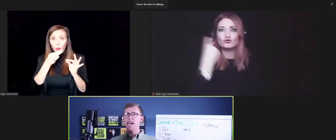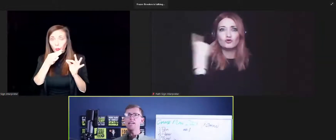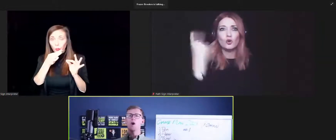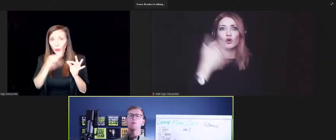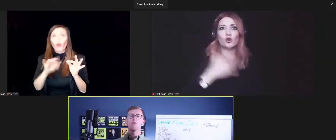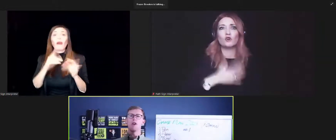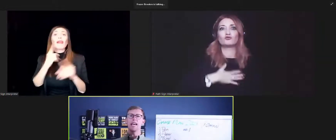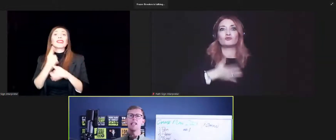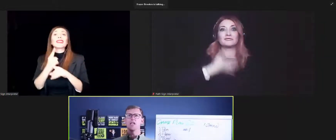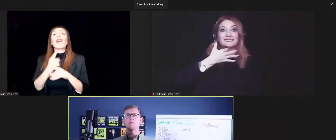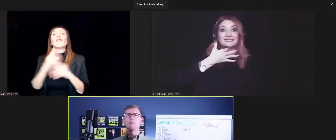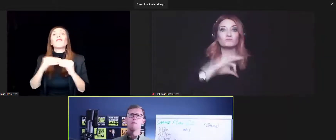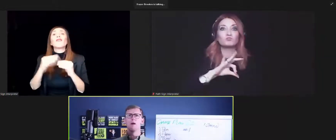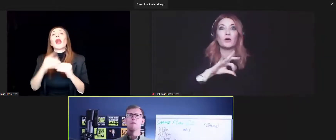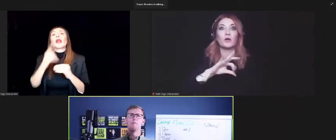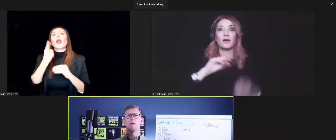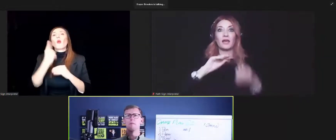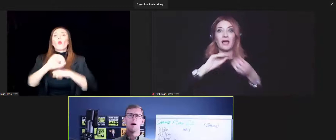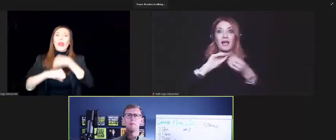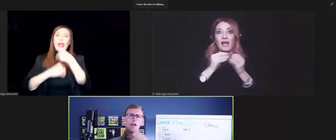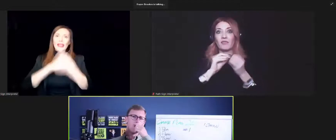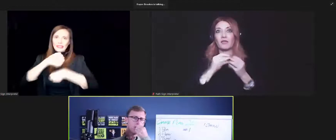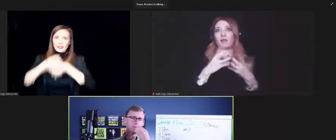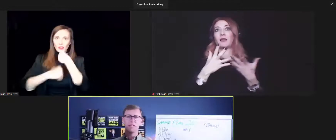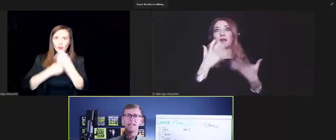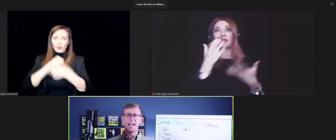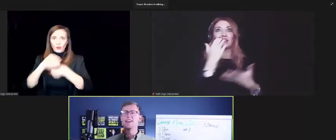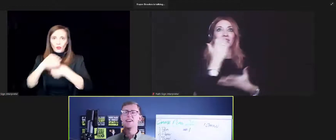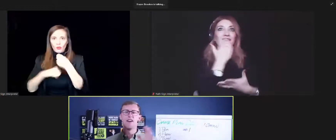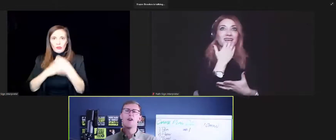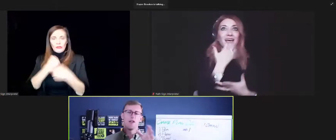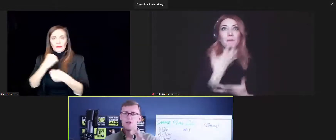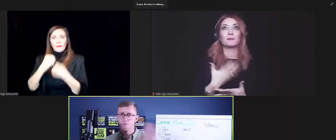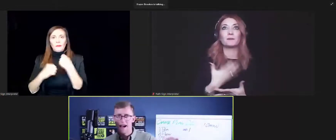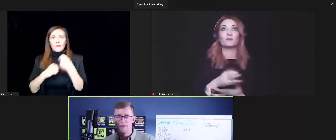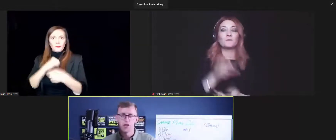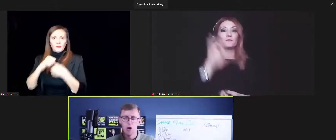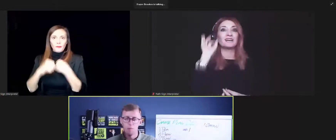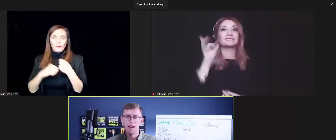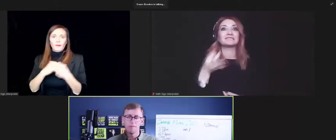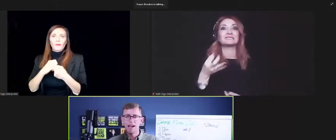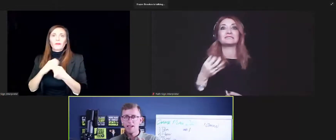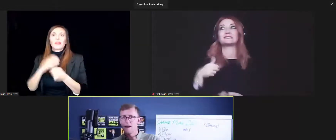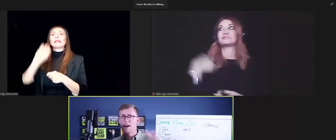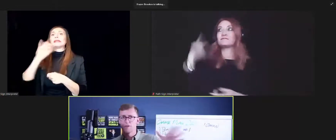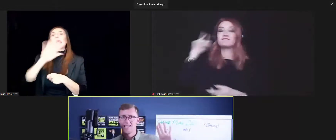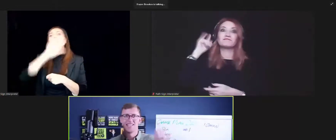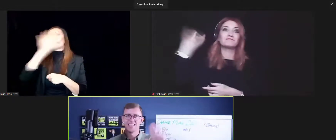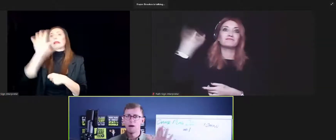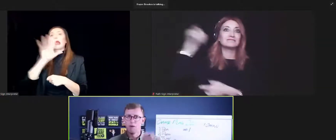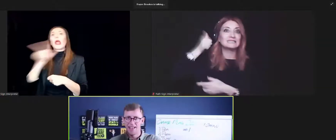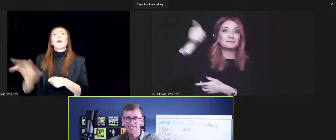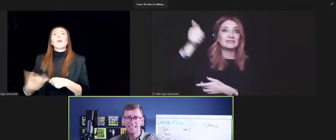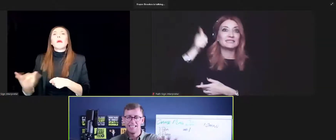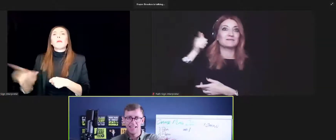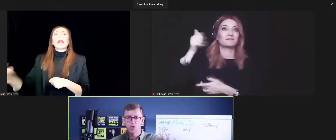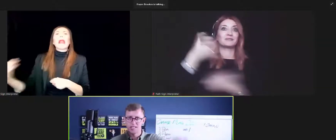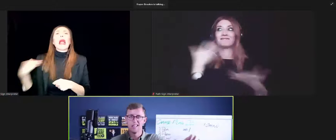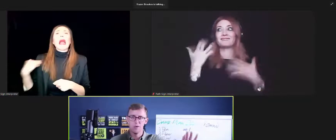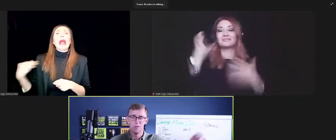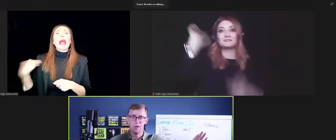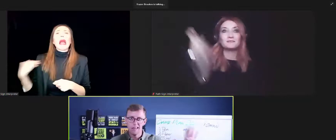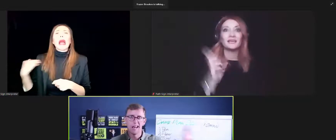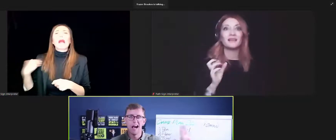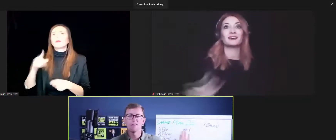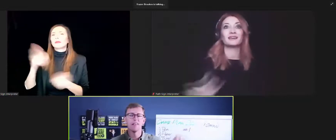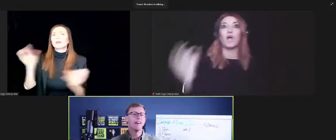the kid comes running in and says, Mom, my nose is bleeding, you might have to stop, right? You might have to attend to that one. That's something that